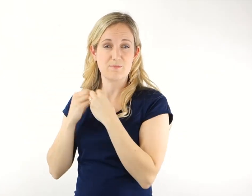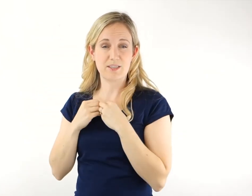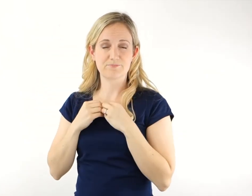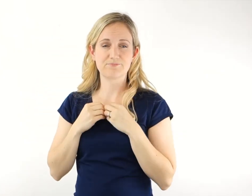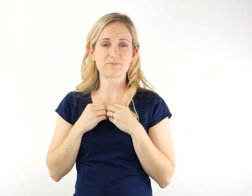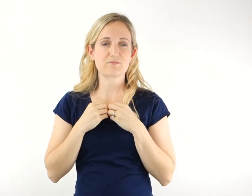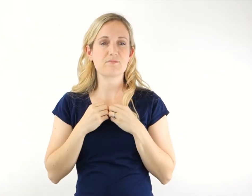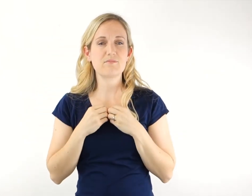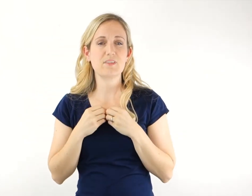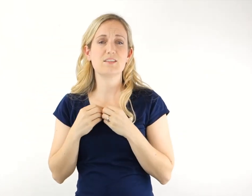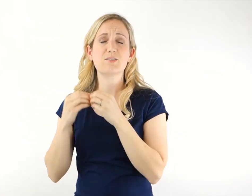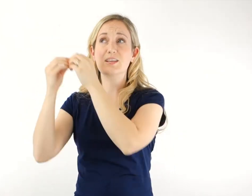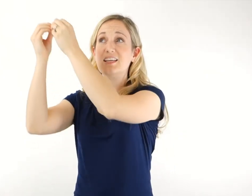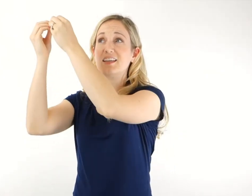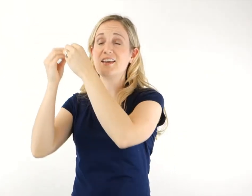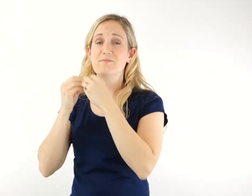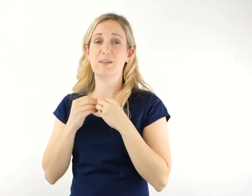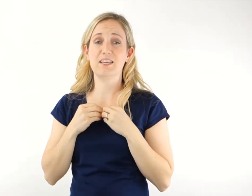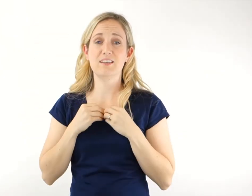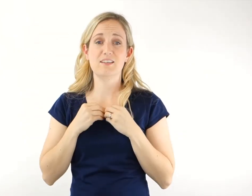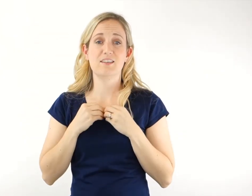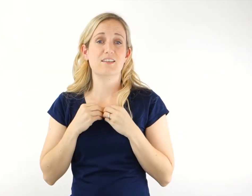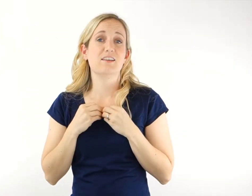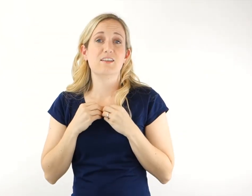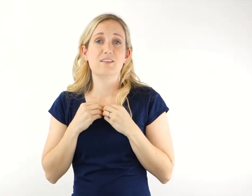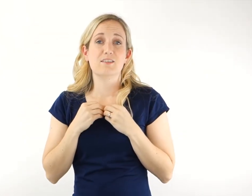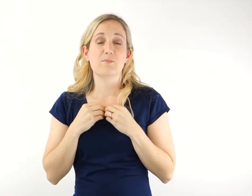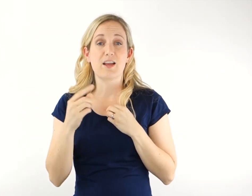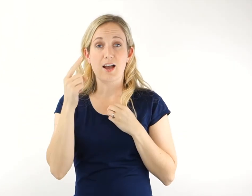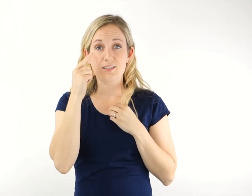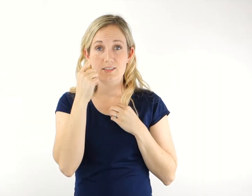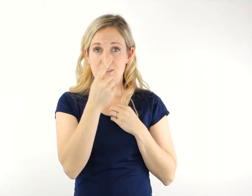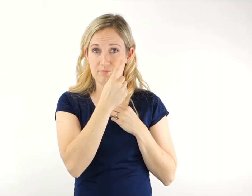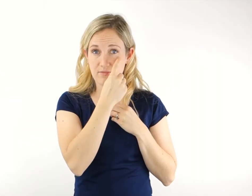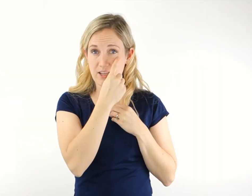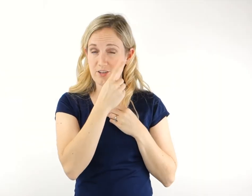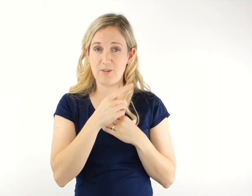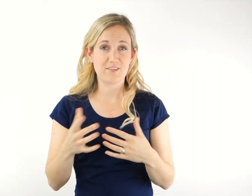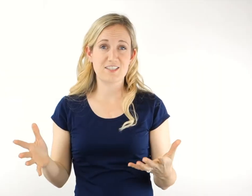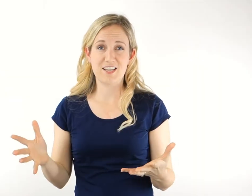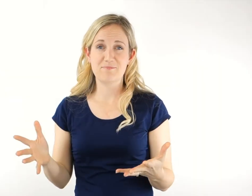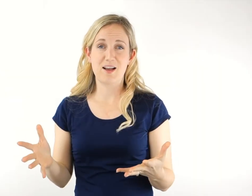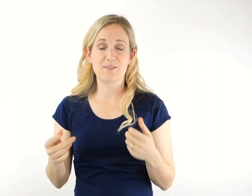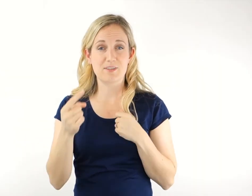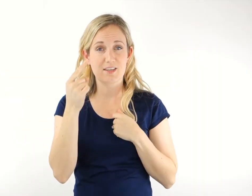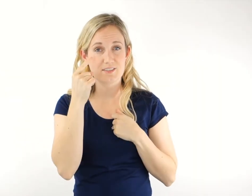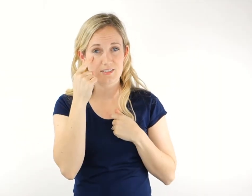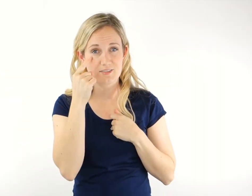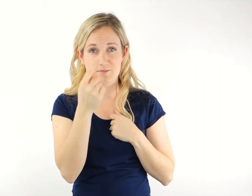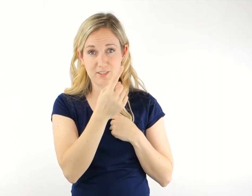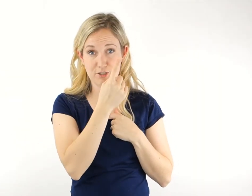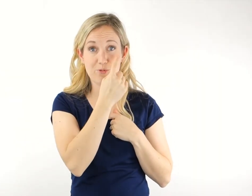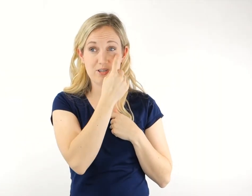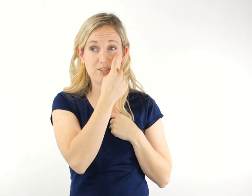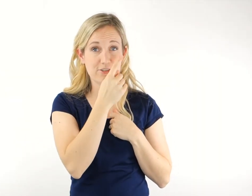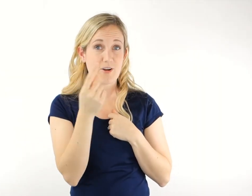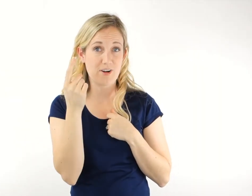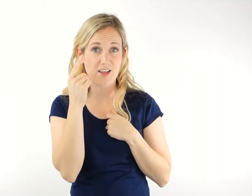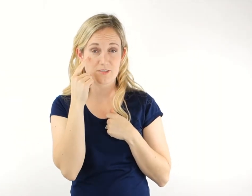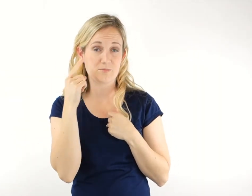me. So he gave me my eyes. And you don't have to sign my, because since you're pointing to your own eyes,